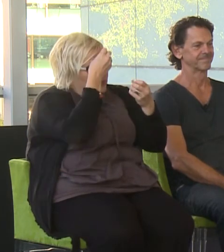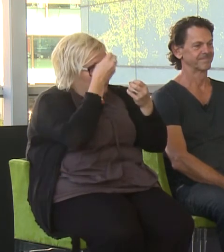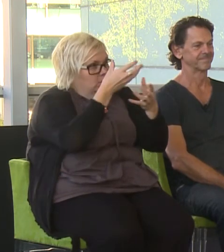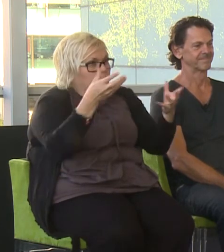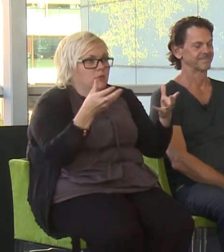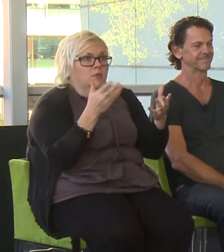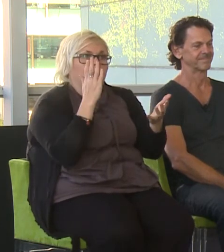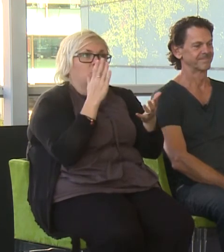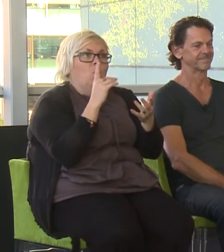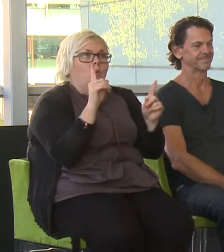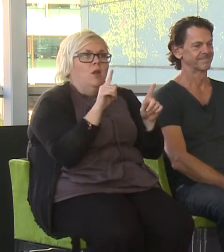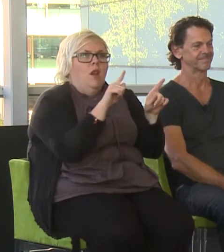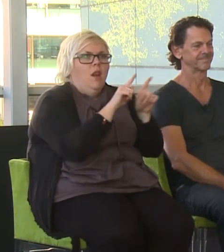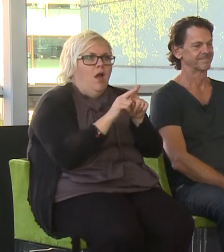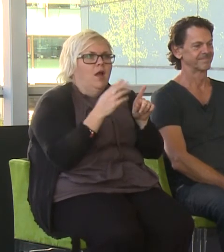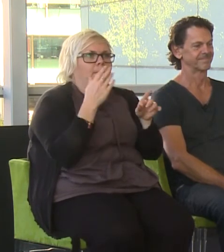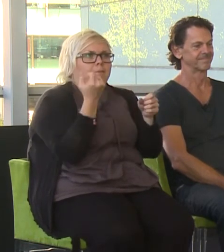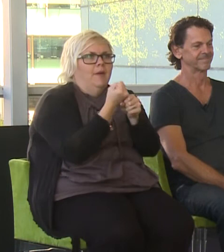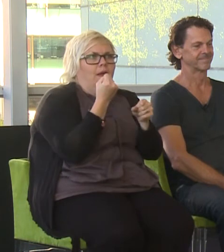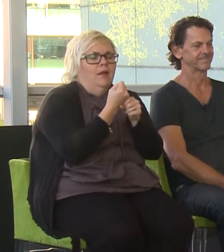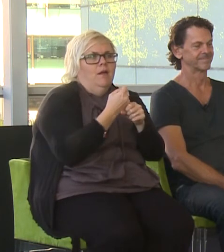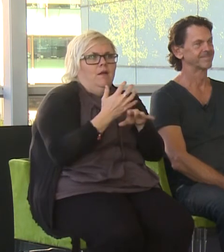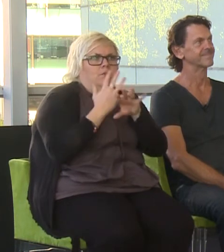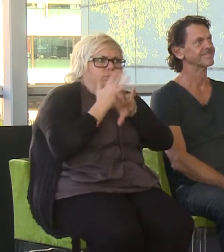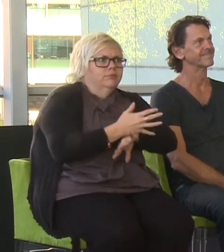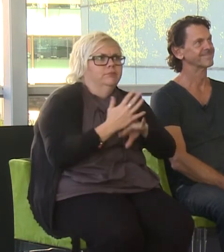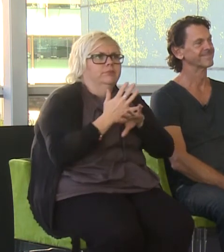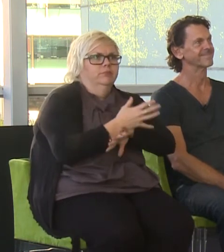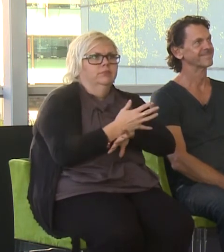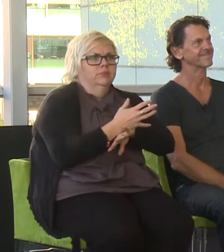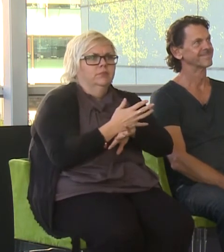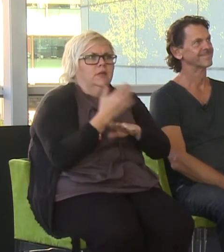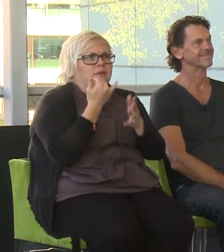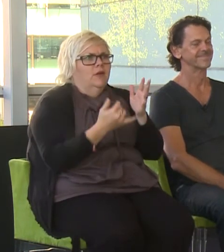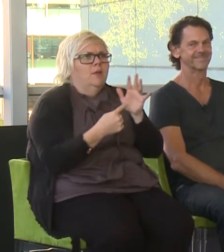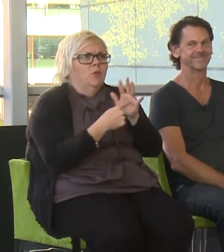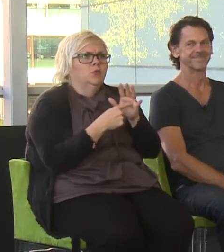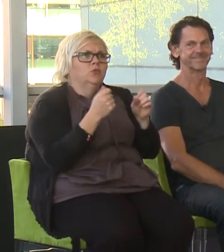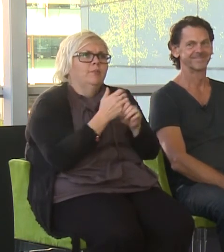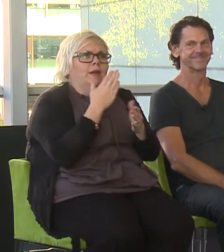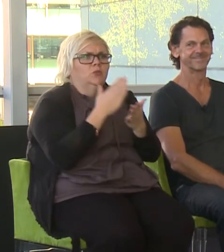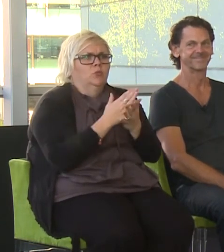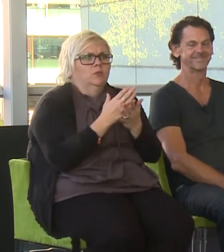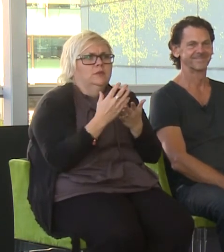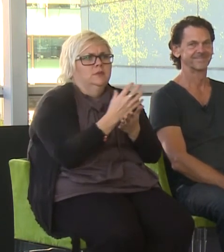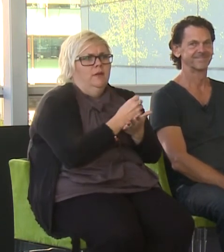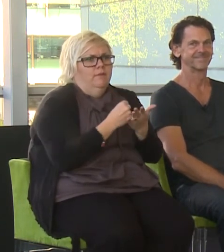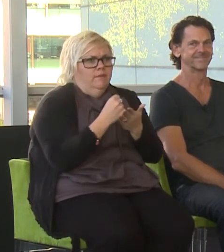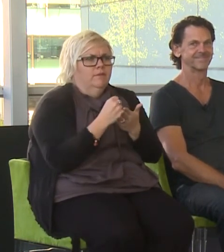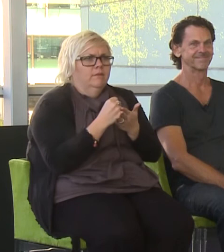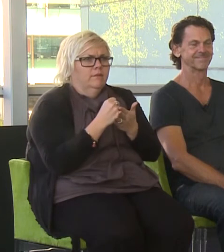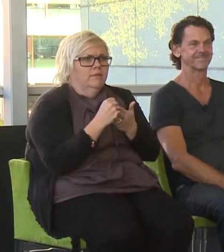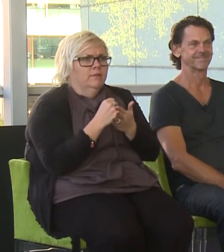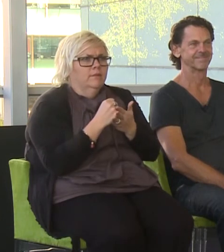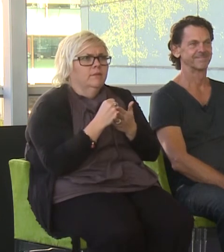truth behind the hammer. The prop, so famous it gets its own name, Mjolnir.